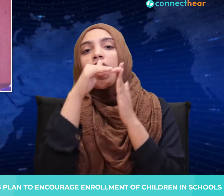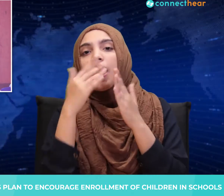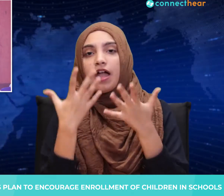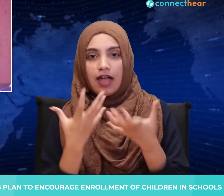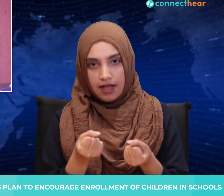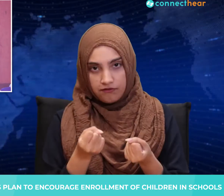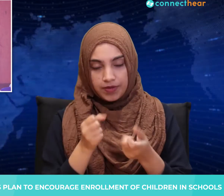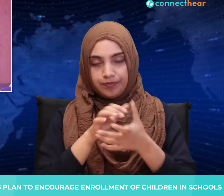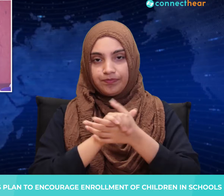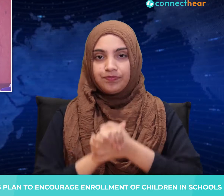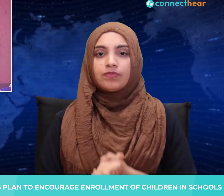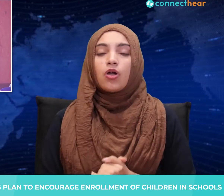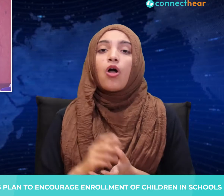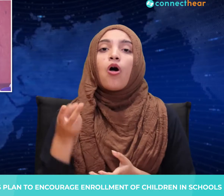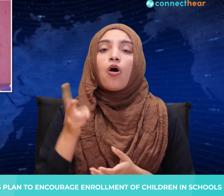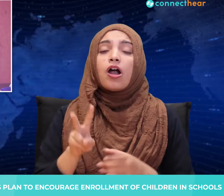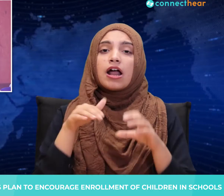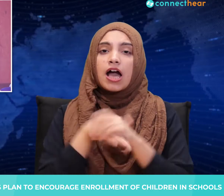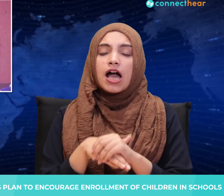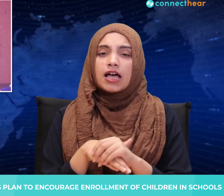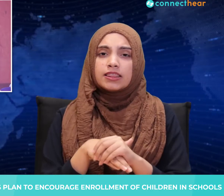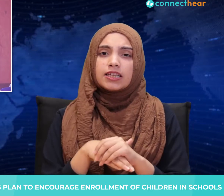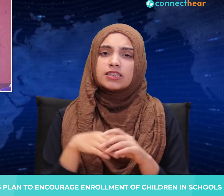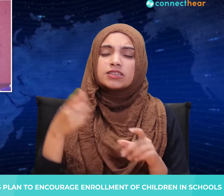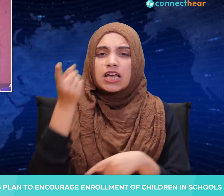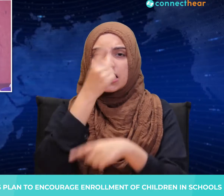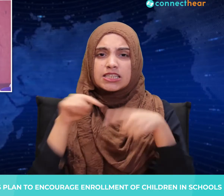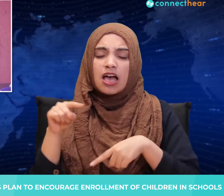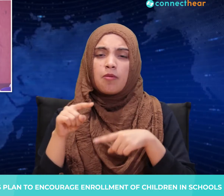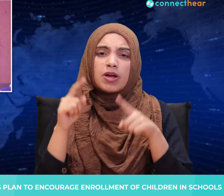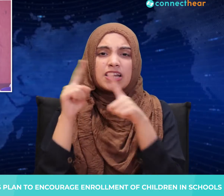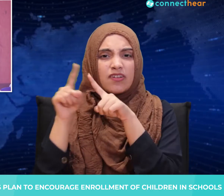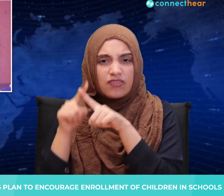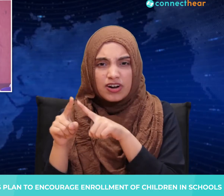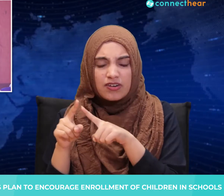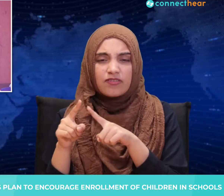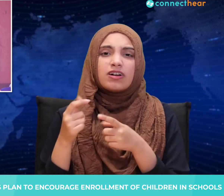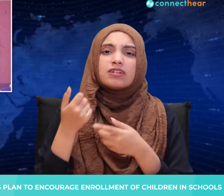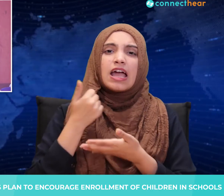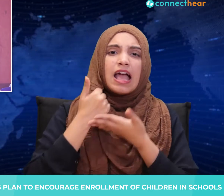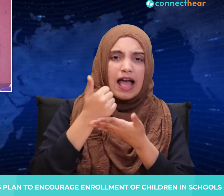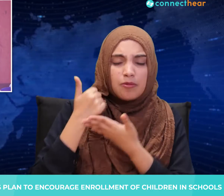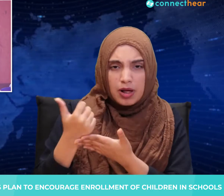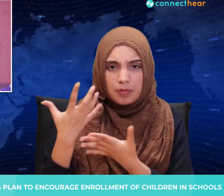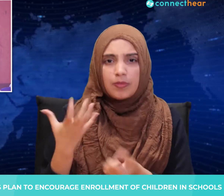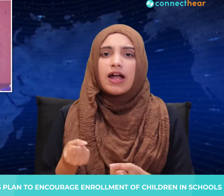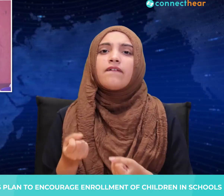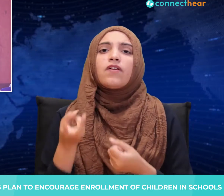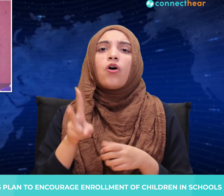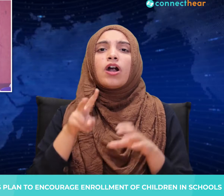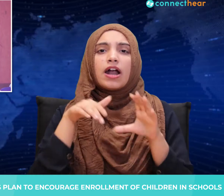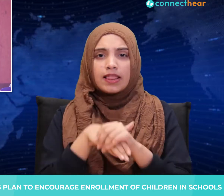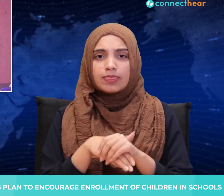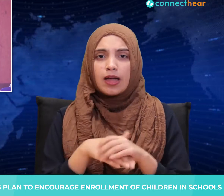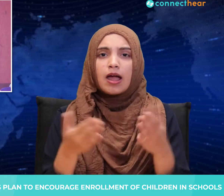Terming educated human resource a great asset for a nation, the Premier stressed on the provision